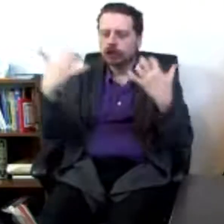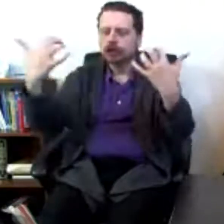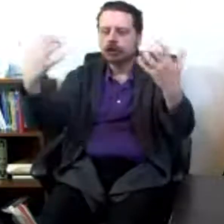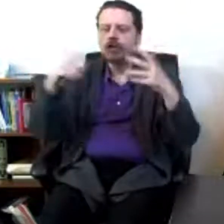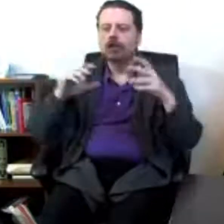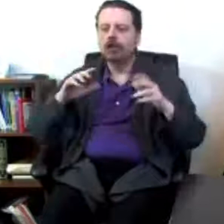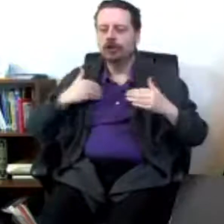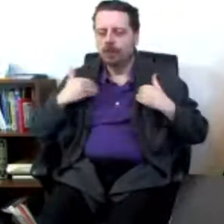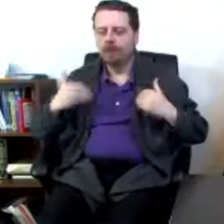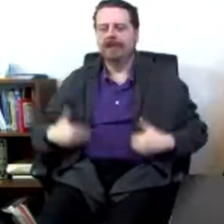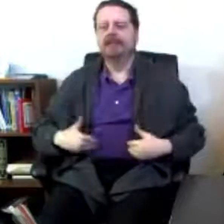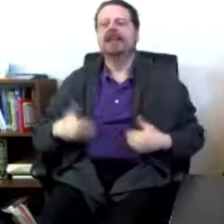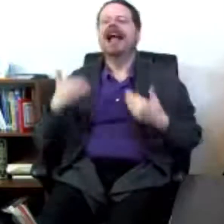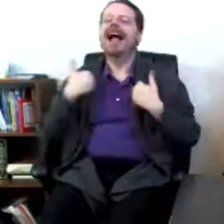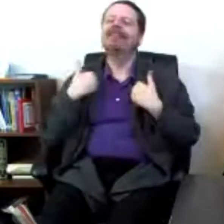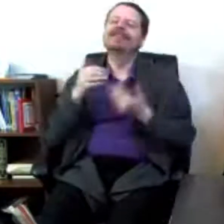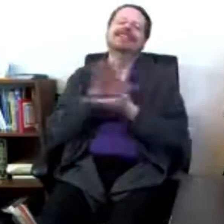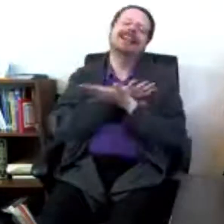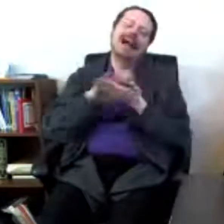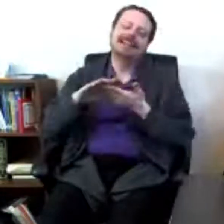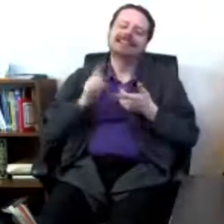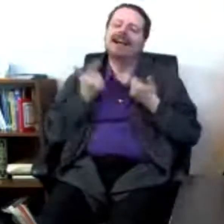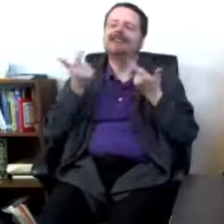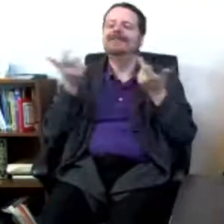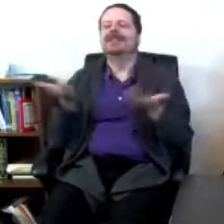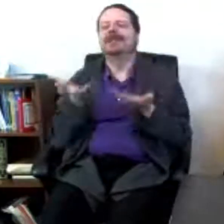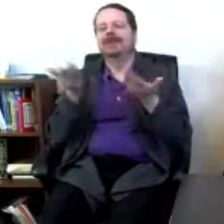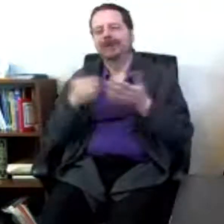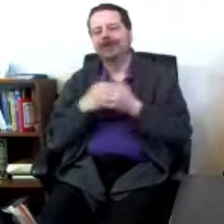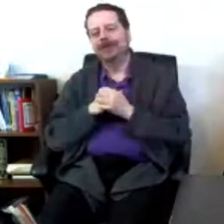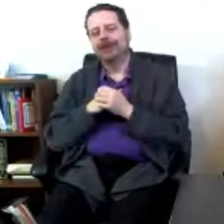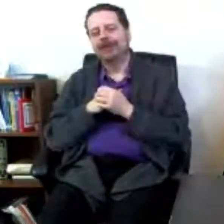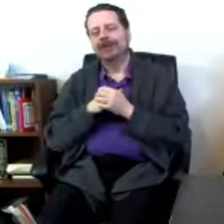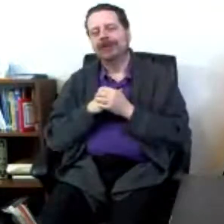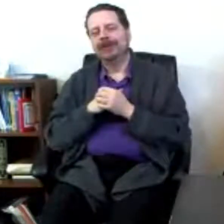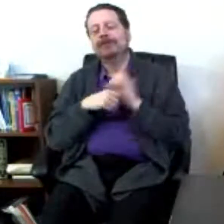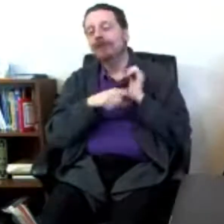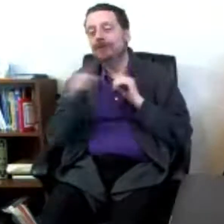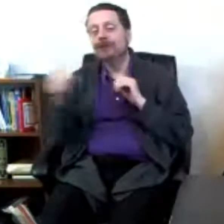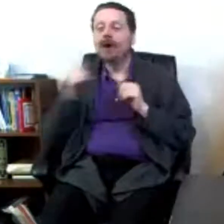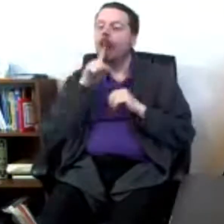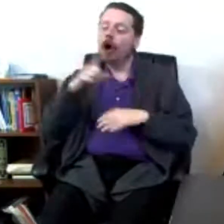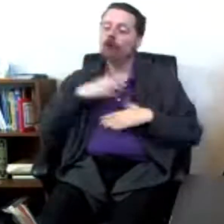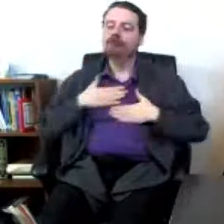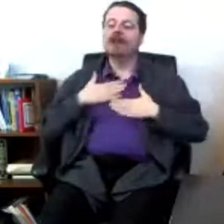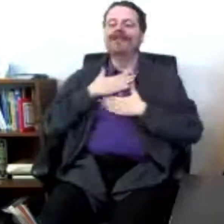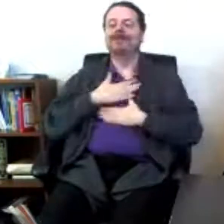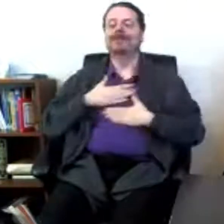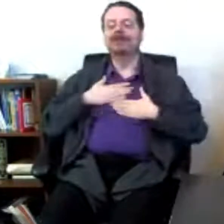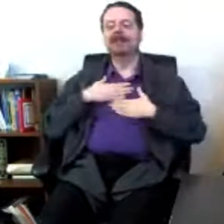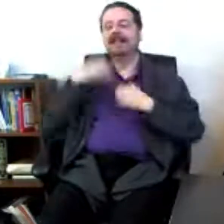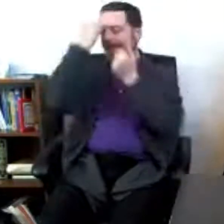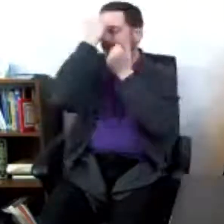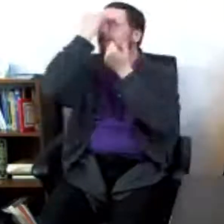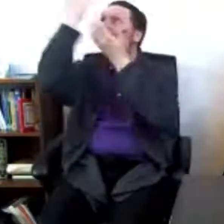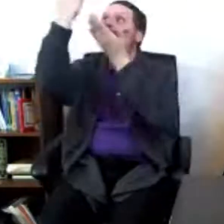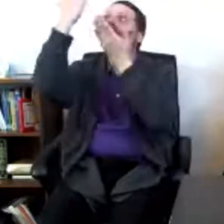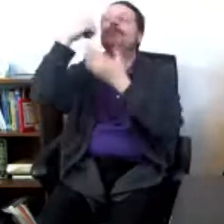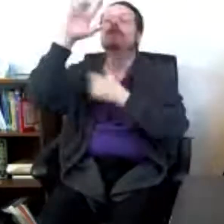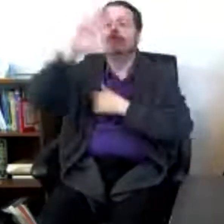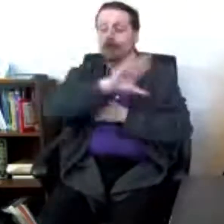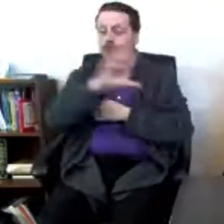to have a decent, nice life here so that they are grateful and submissive to their